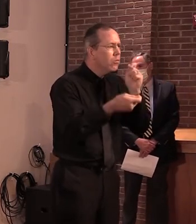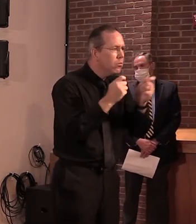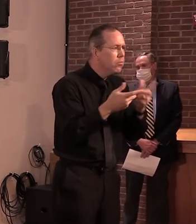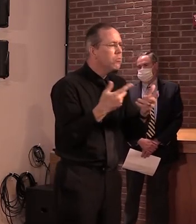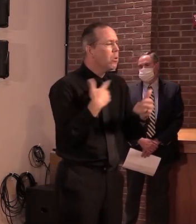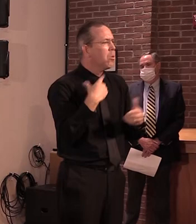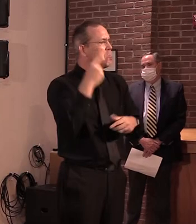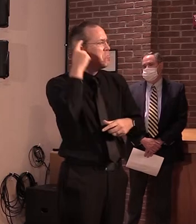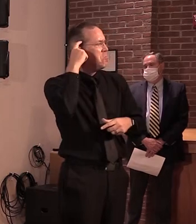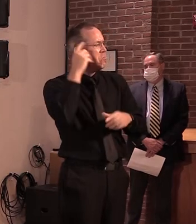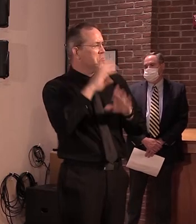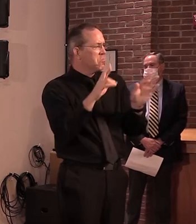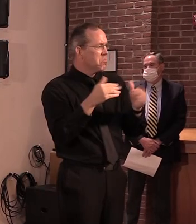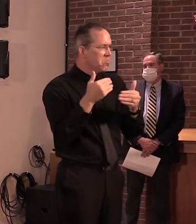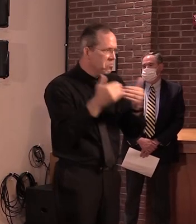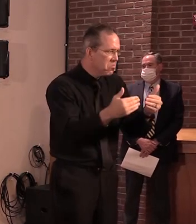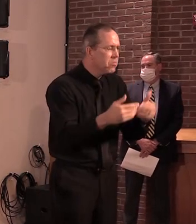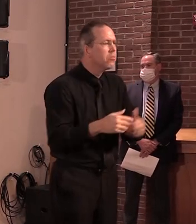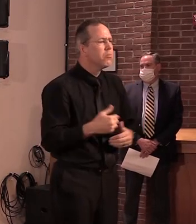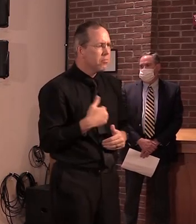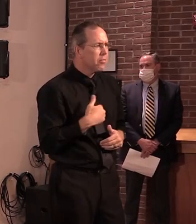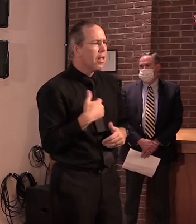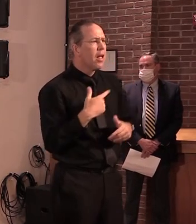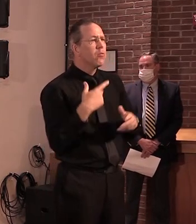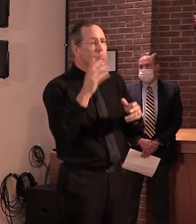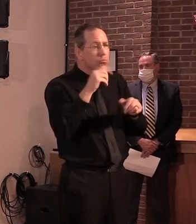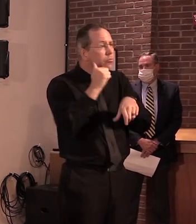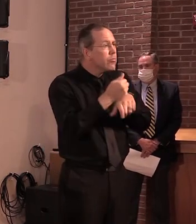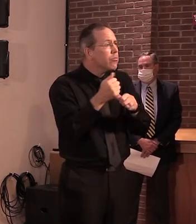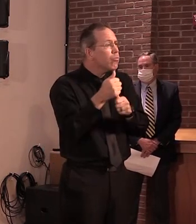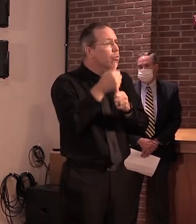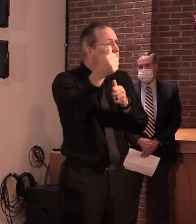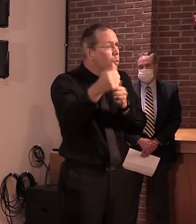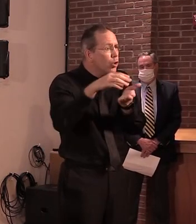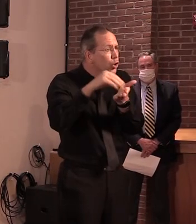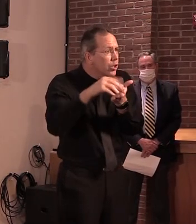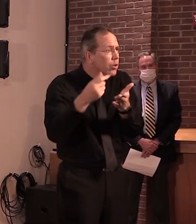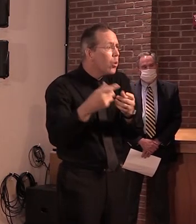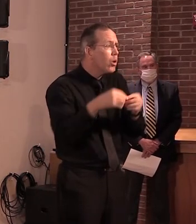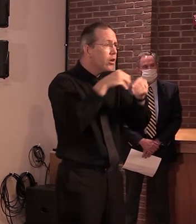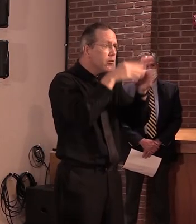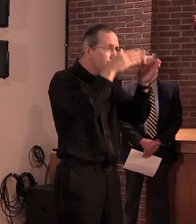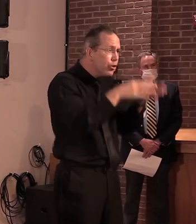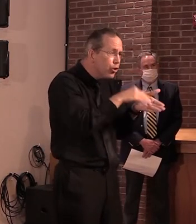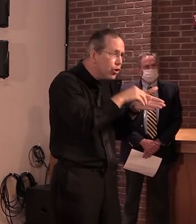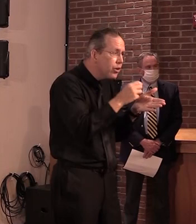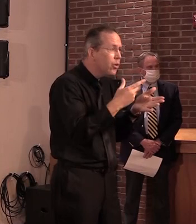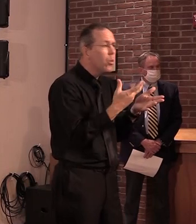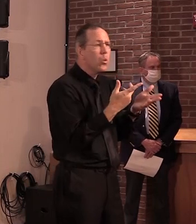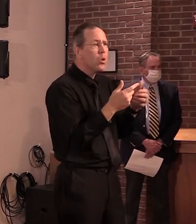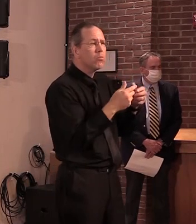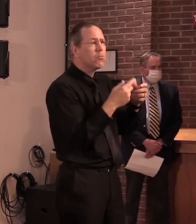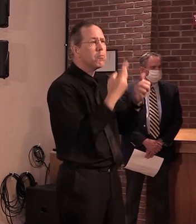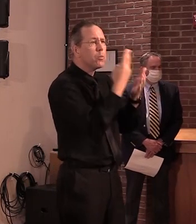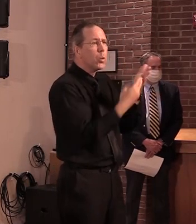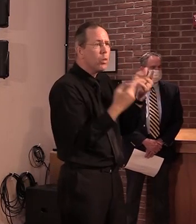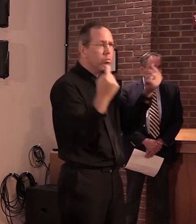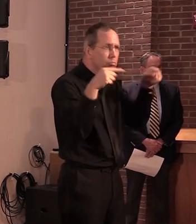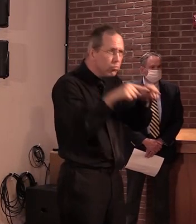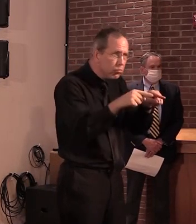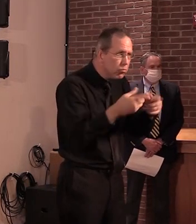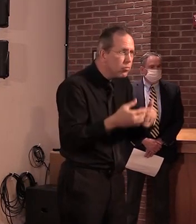hybrid models as alternatives. These approaches were in our guidance for schools issued on